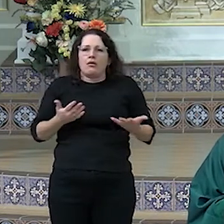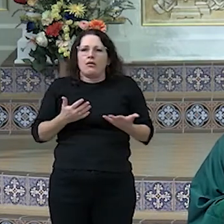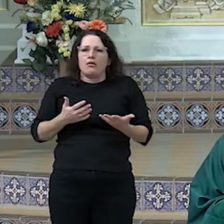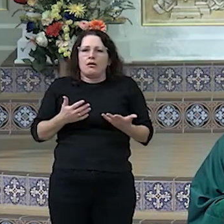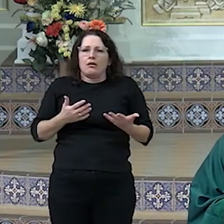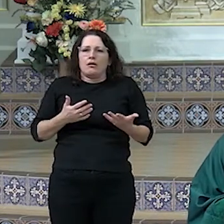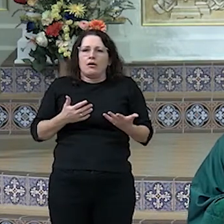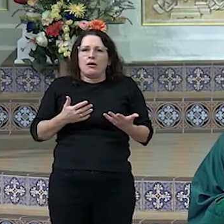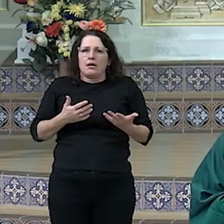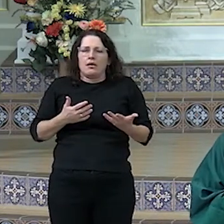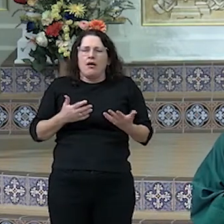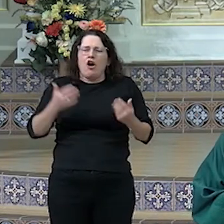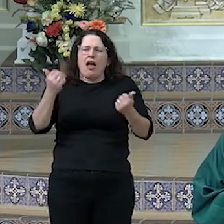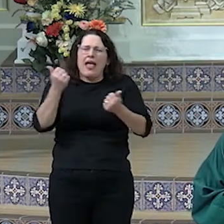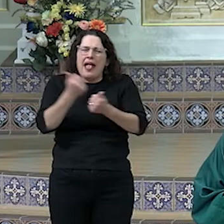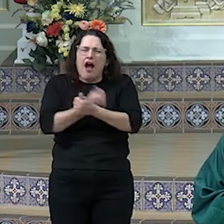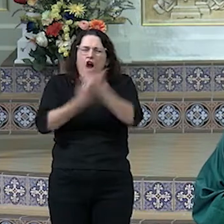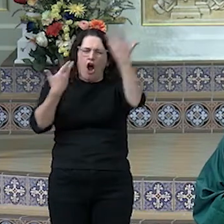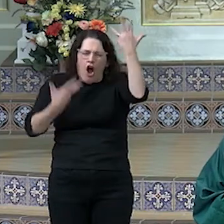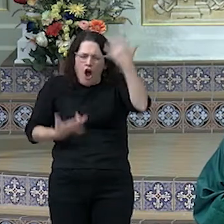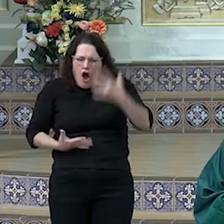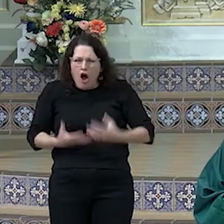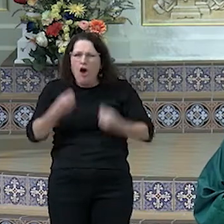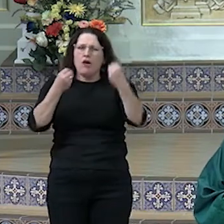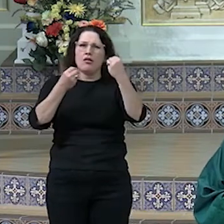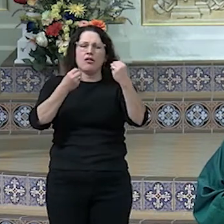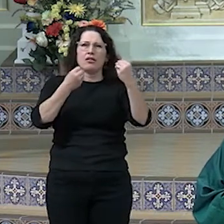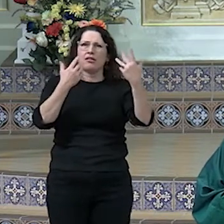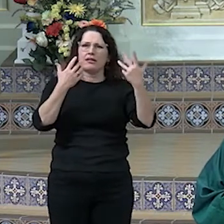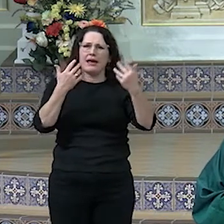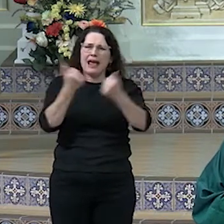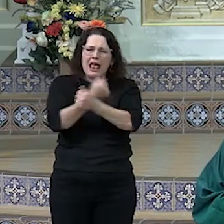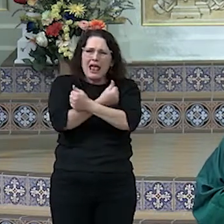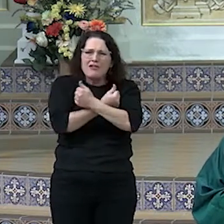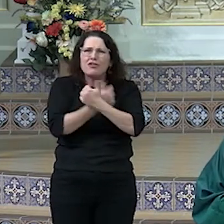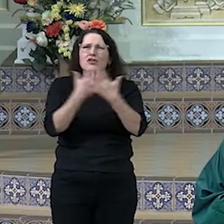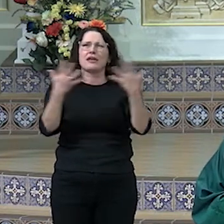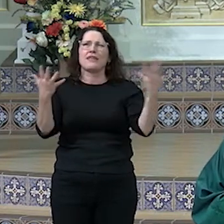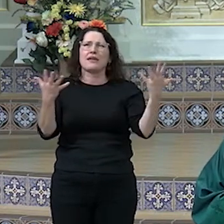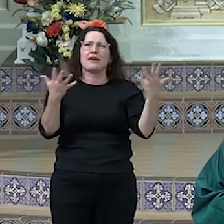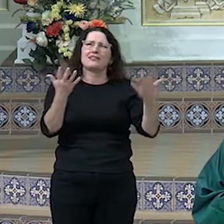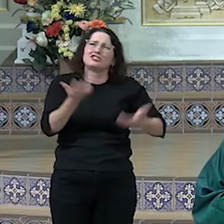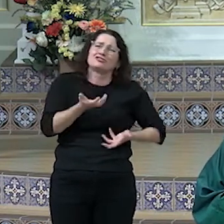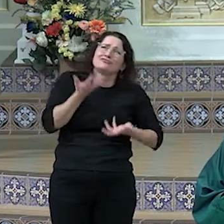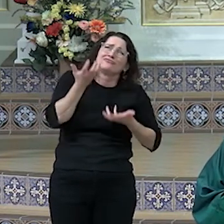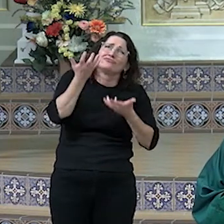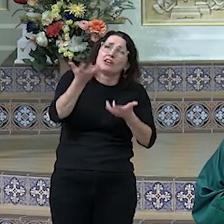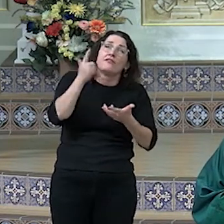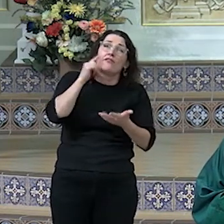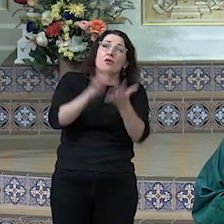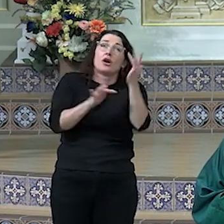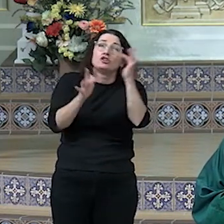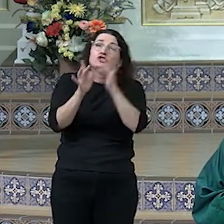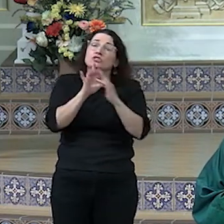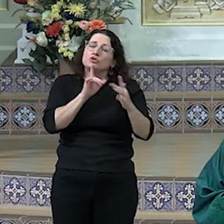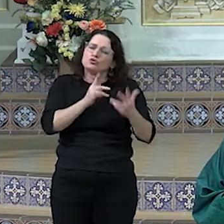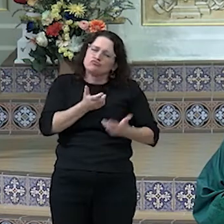All of it. And it's from there, from his loving embrace,